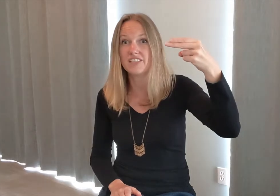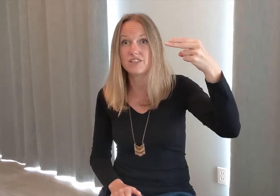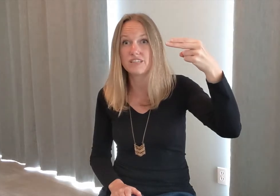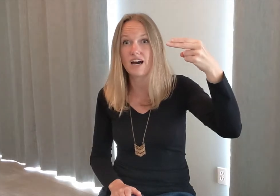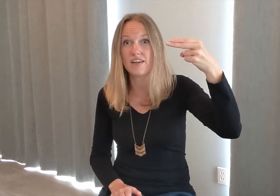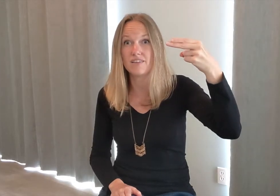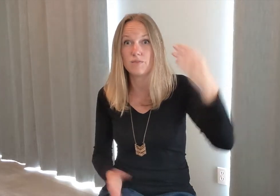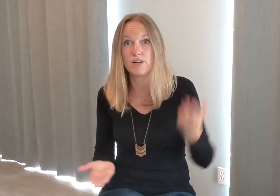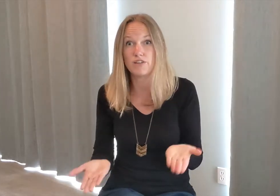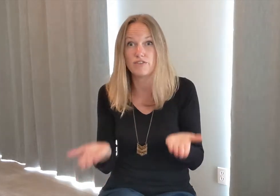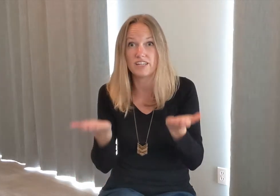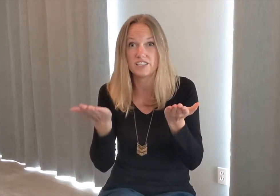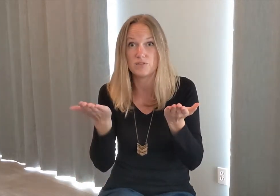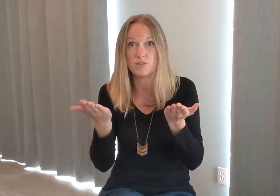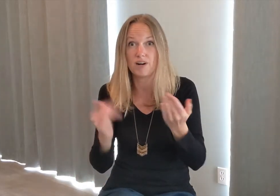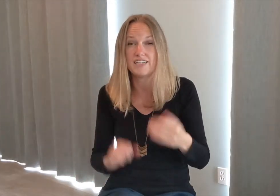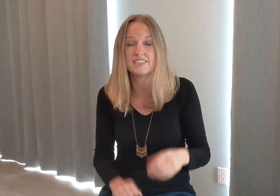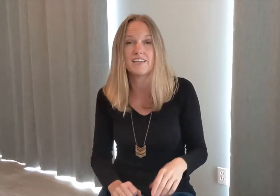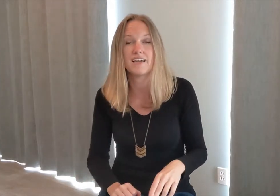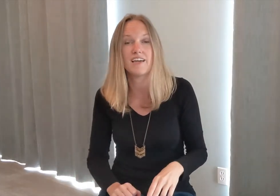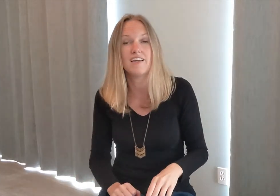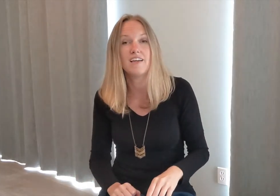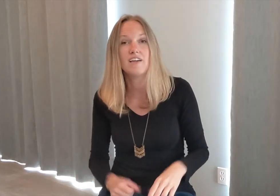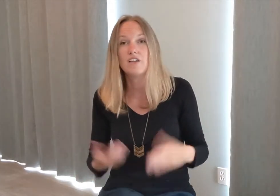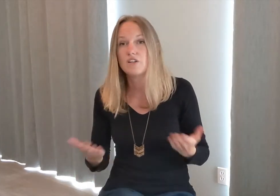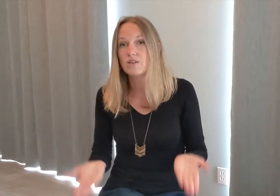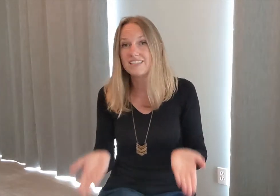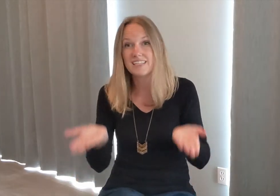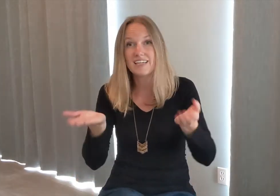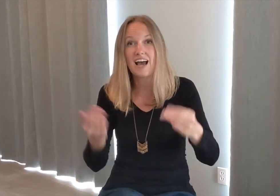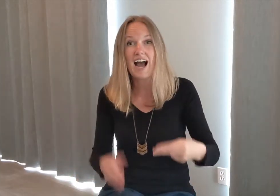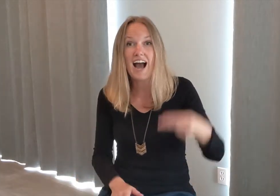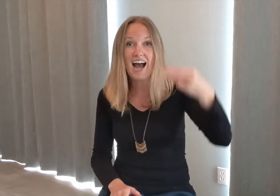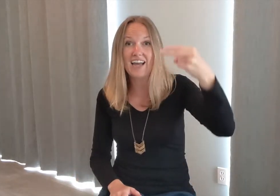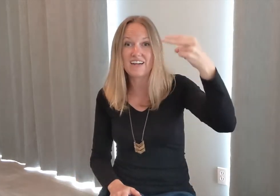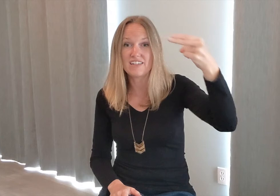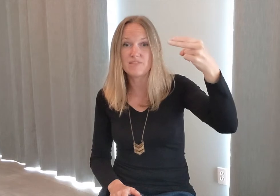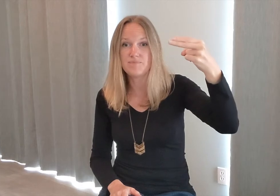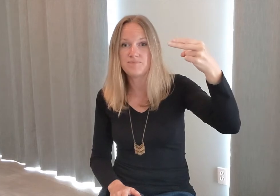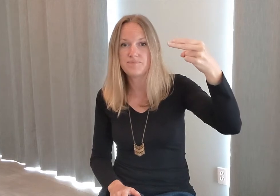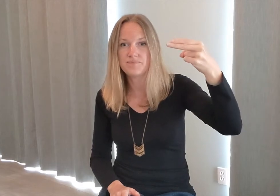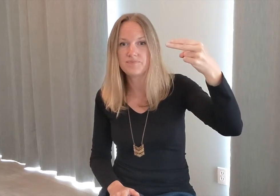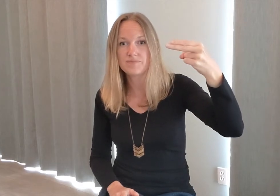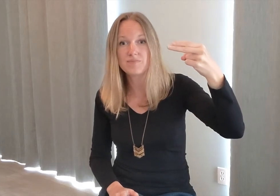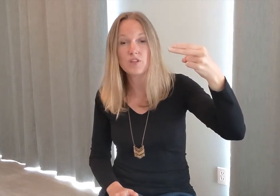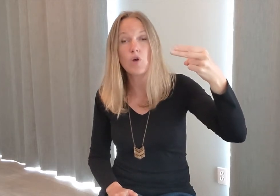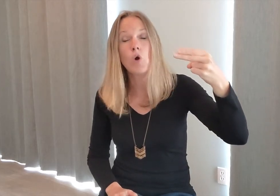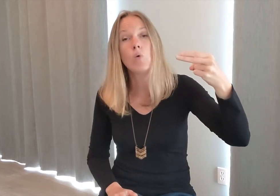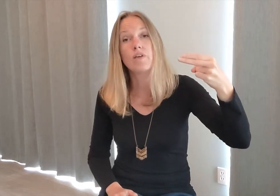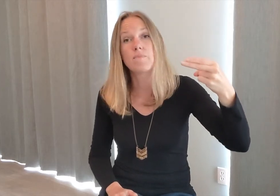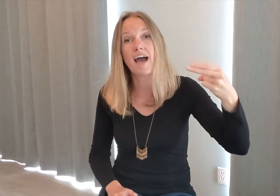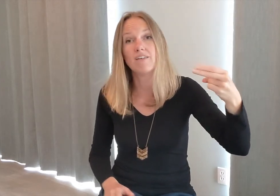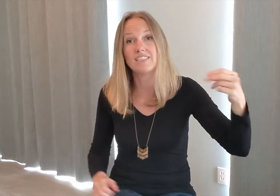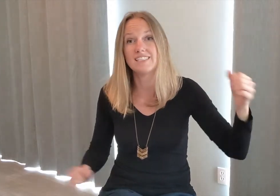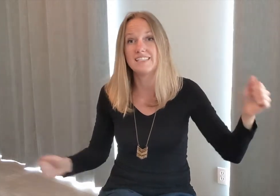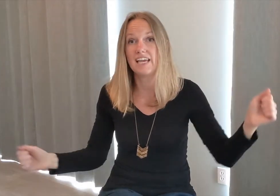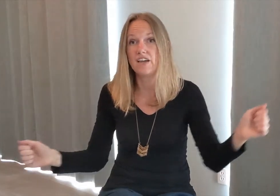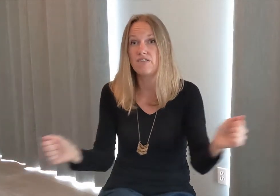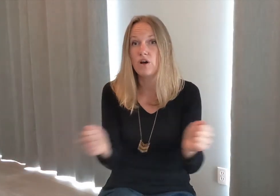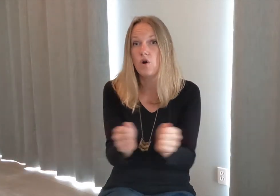goes higher than where you finished with rising, okay? You're rising higher. With power to save,